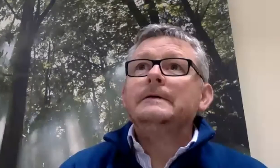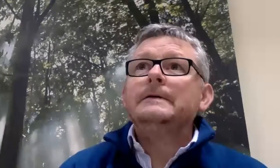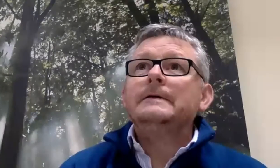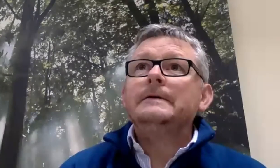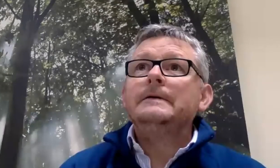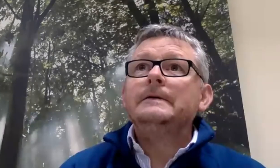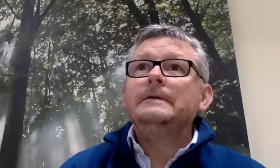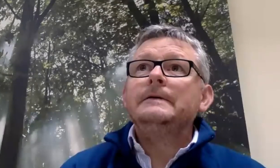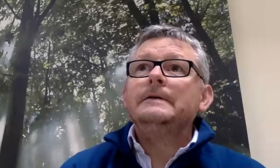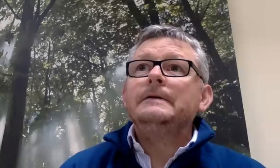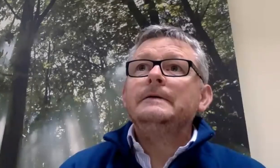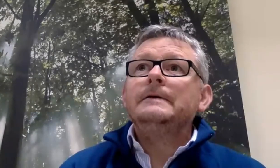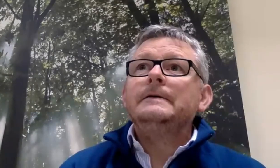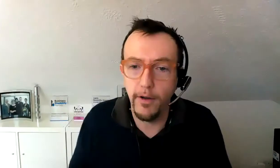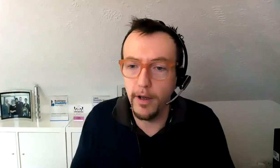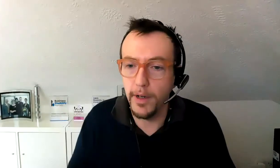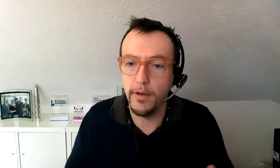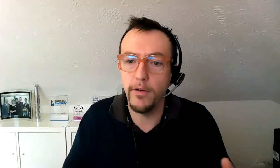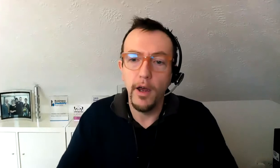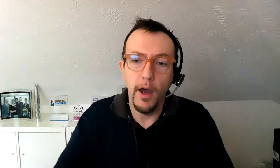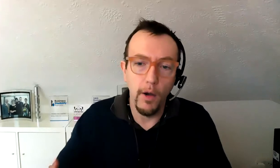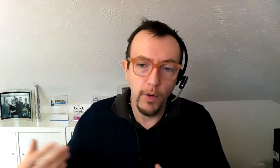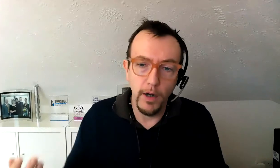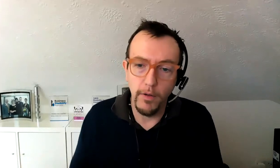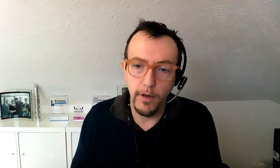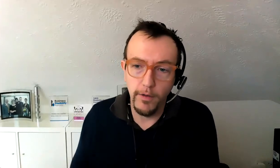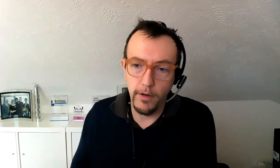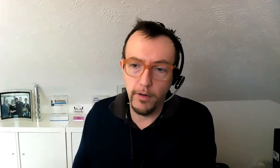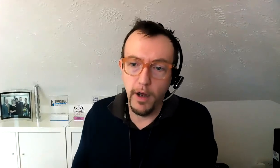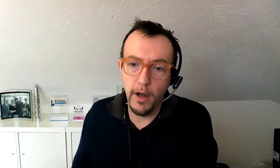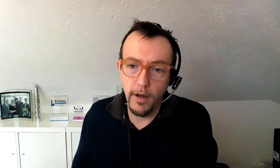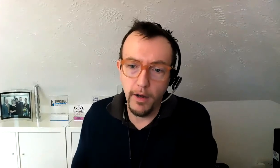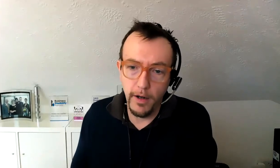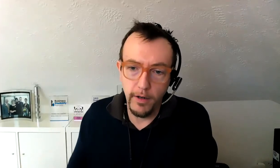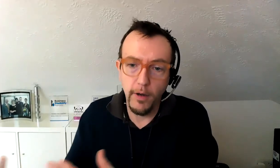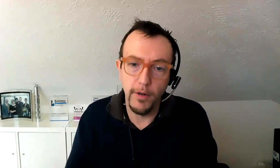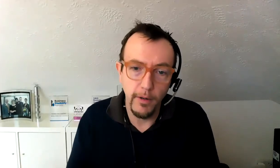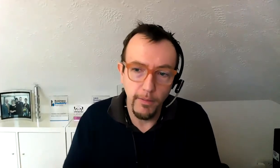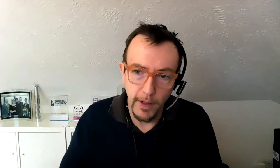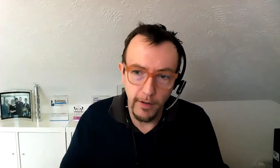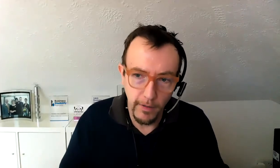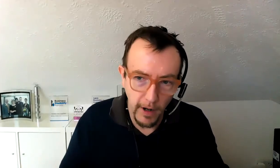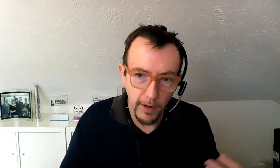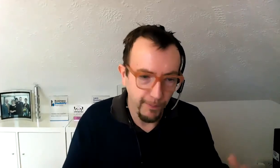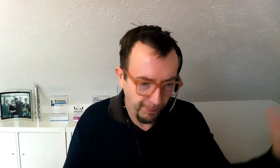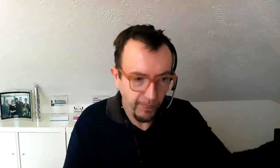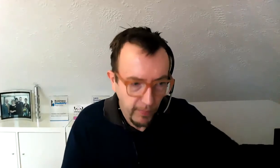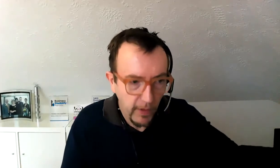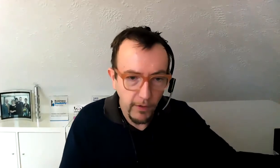That sounds really exciting. Sorry, there's a bit of an echo here because we know that you've got an interpreter so that